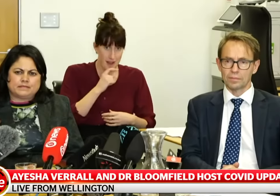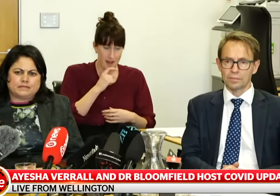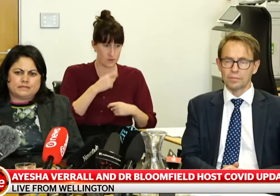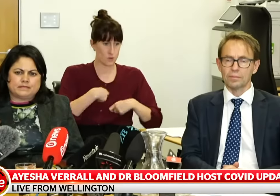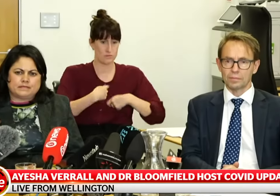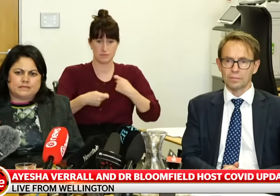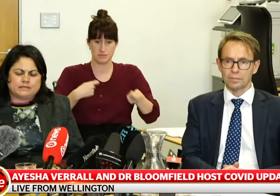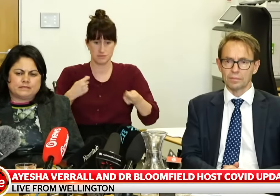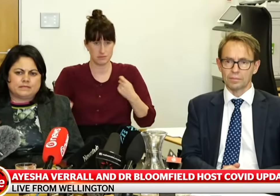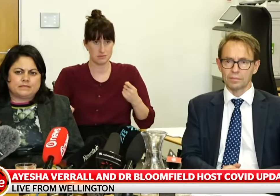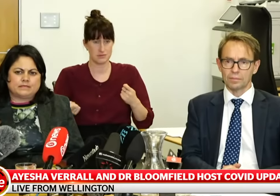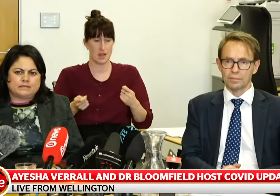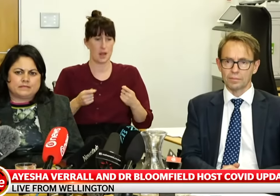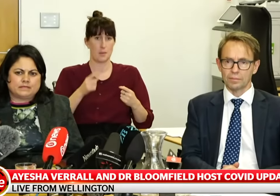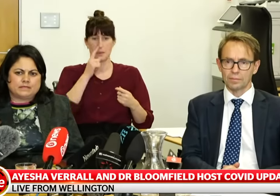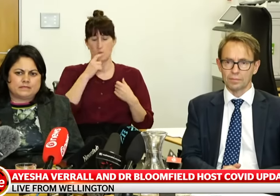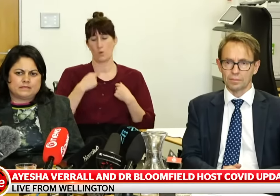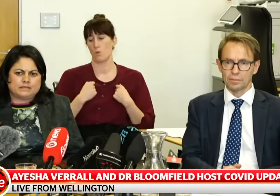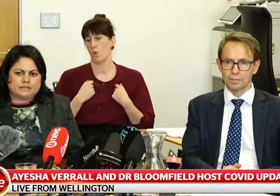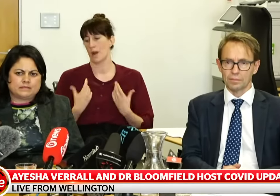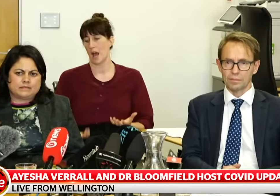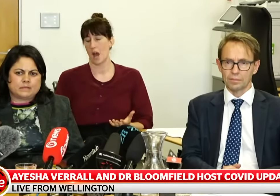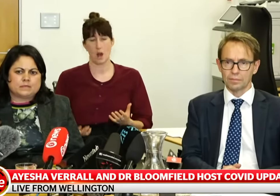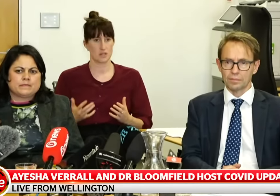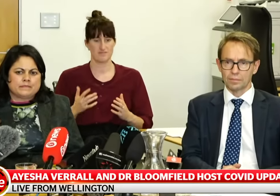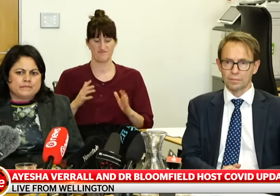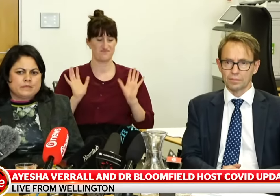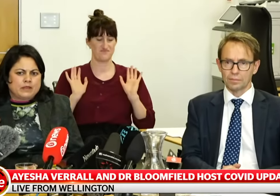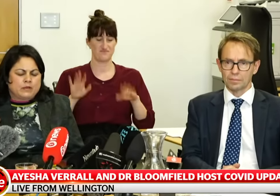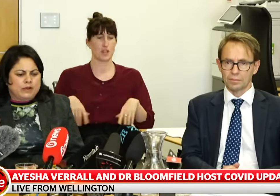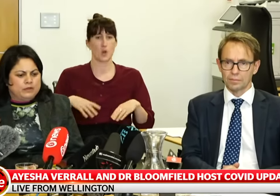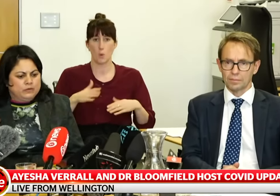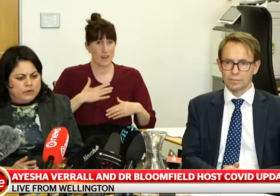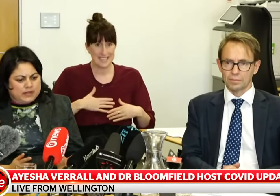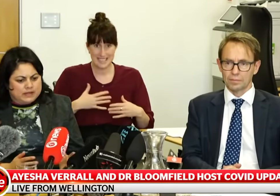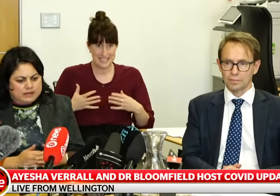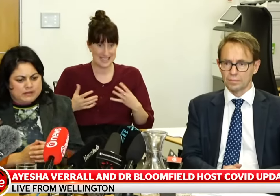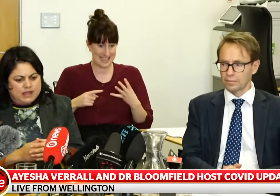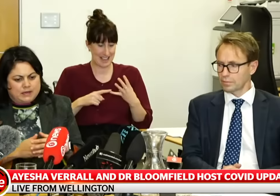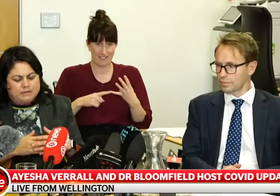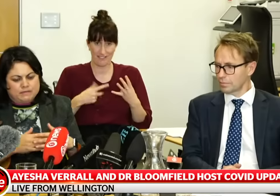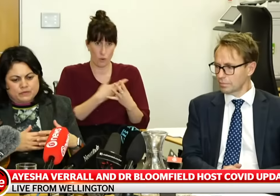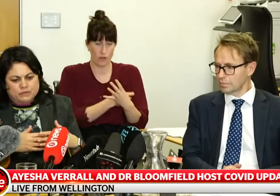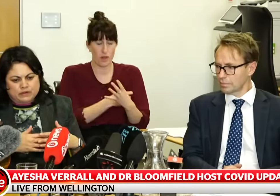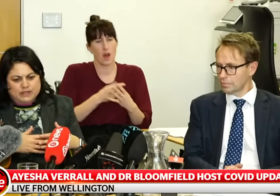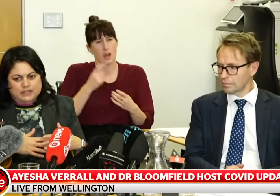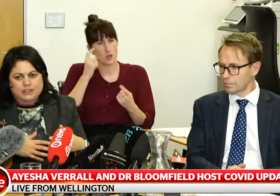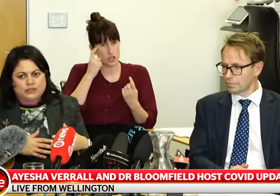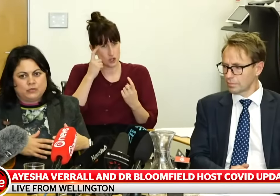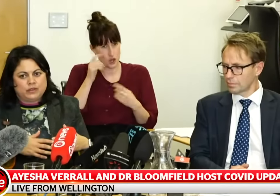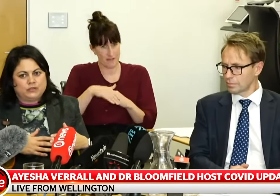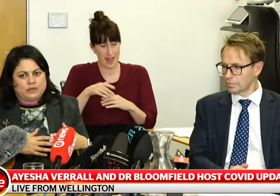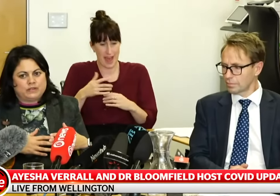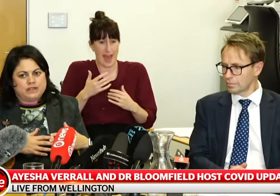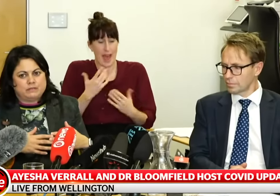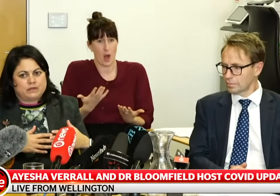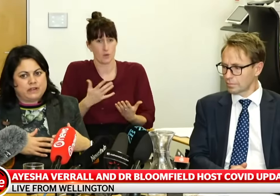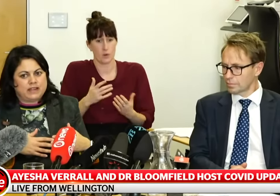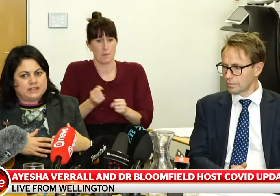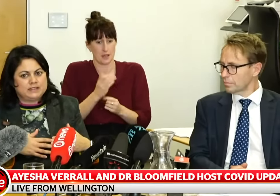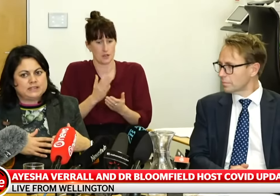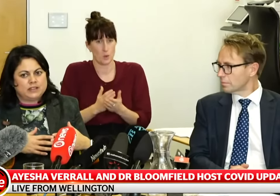doing to overcome that, to make sure there's good uptake? Well, we continue to work with